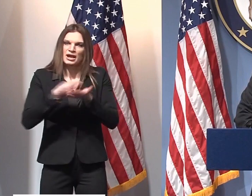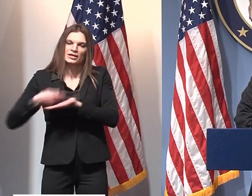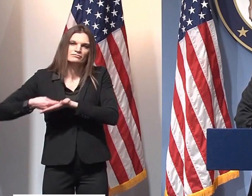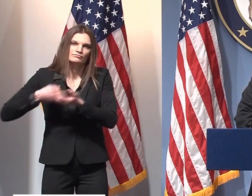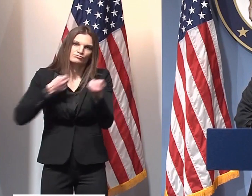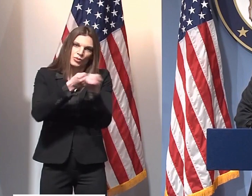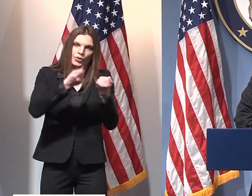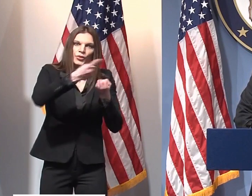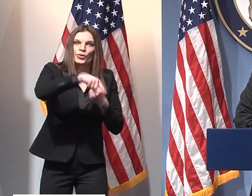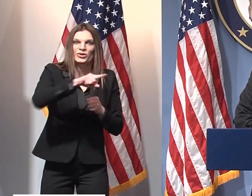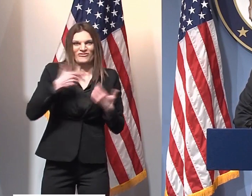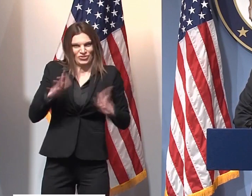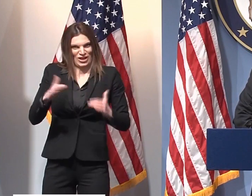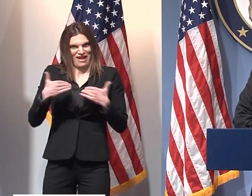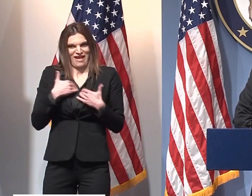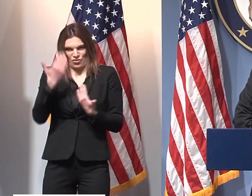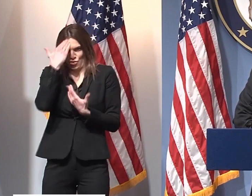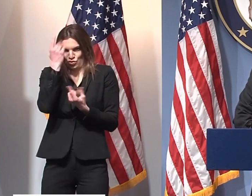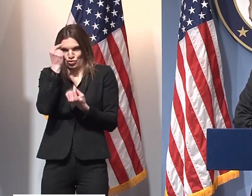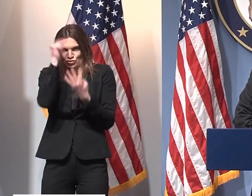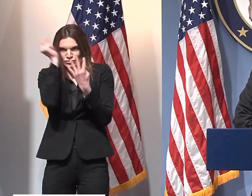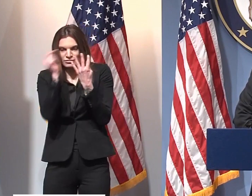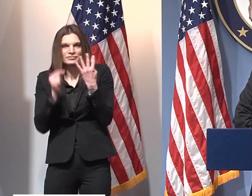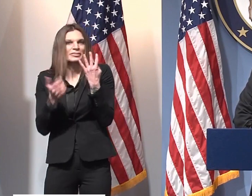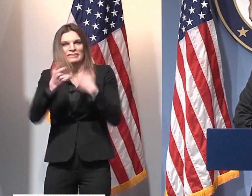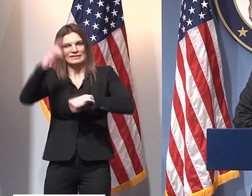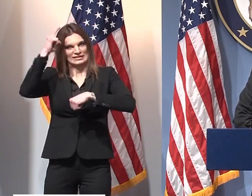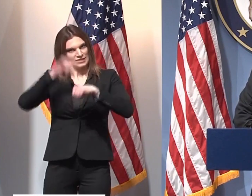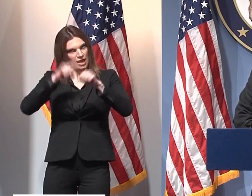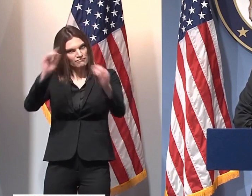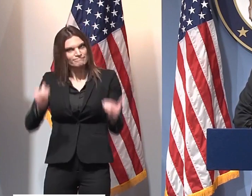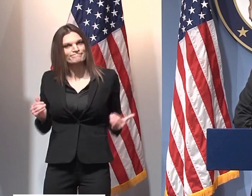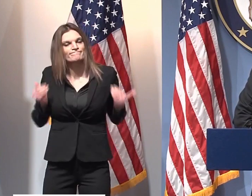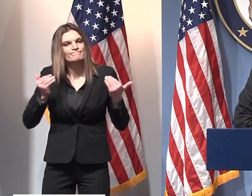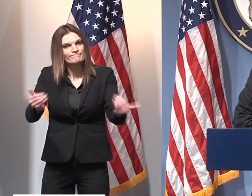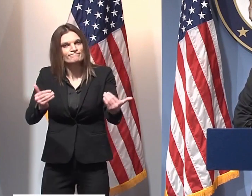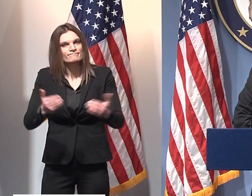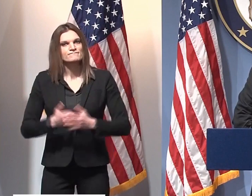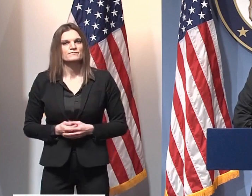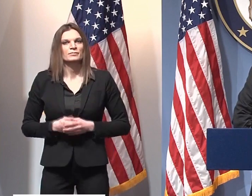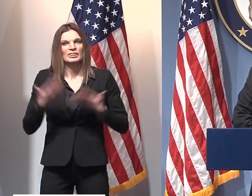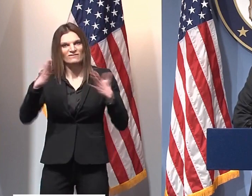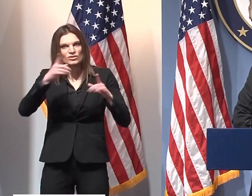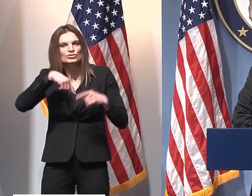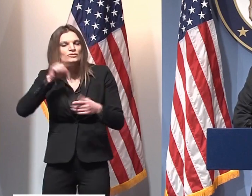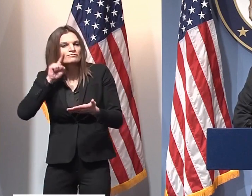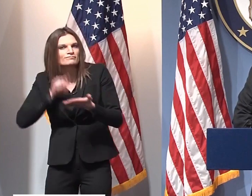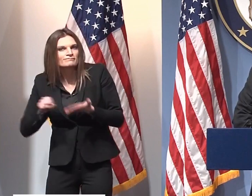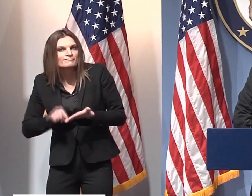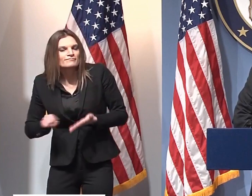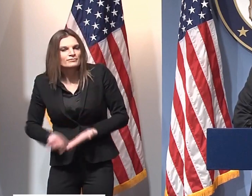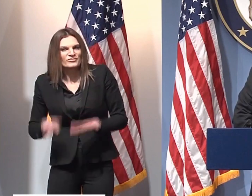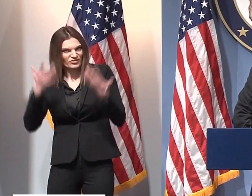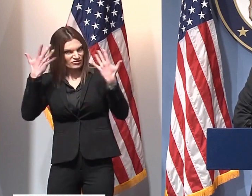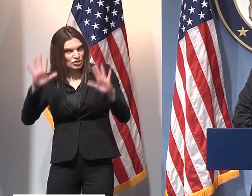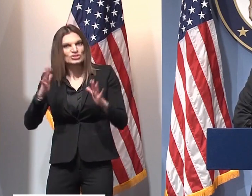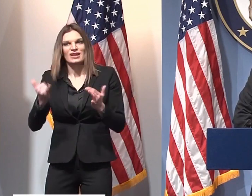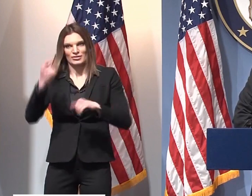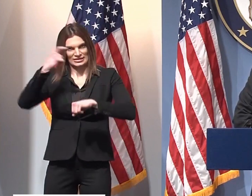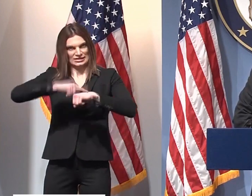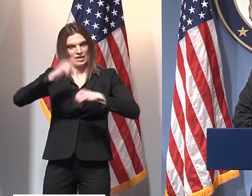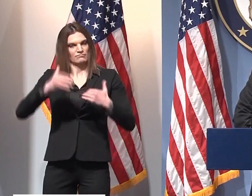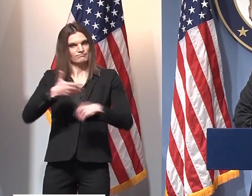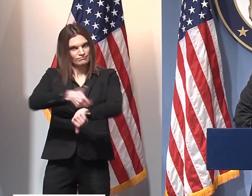to improve the lives of Michigan residents. Now it's time to do the hard work of improving outcomes for Alice. That